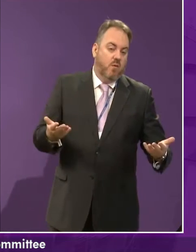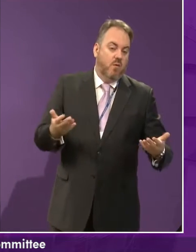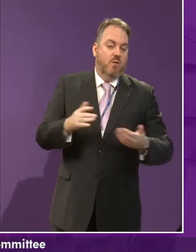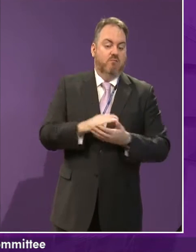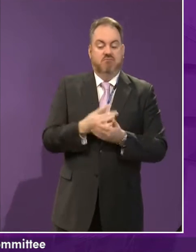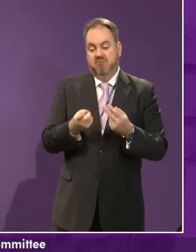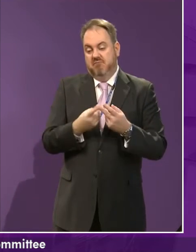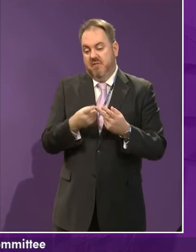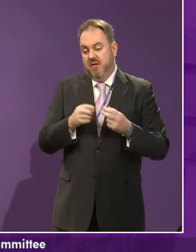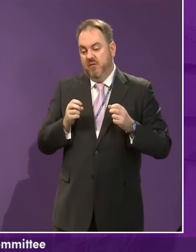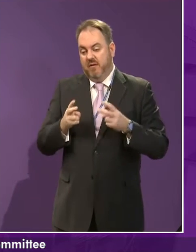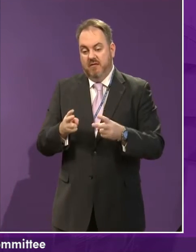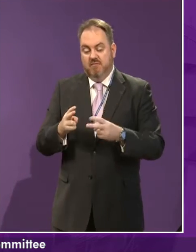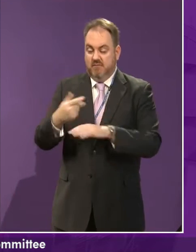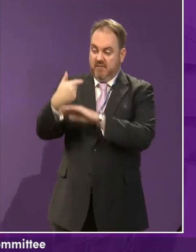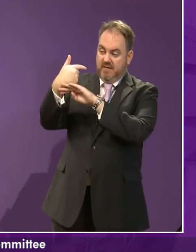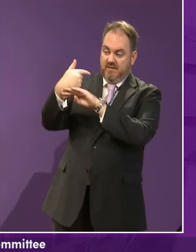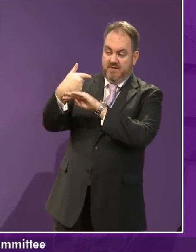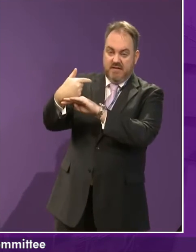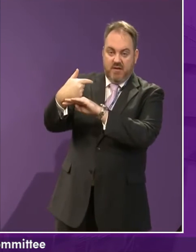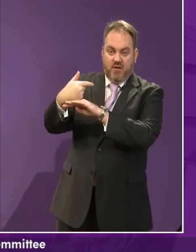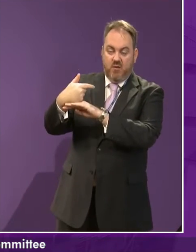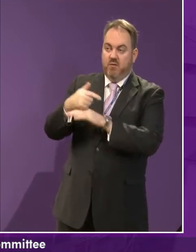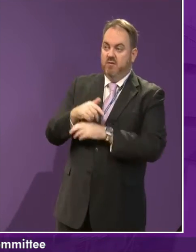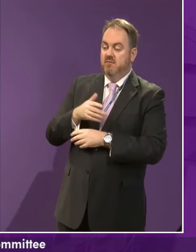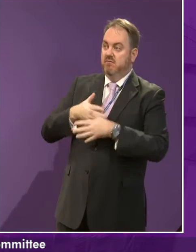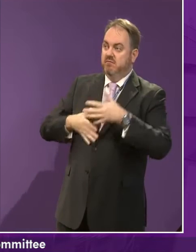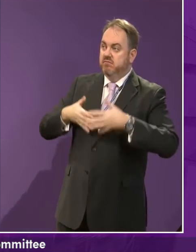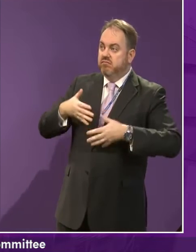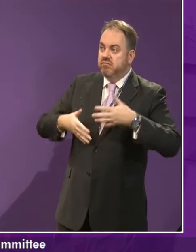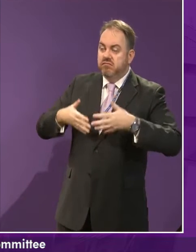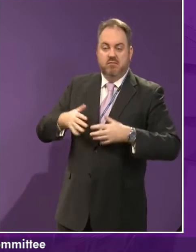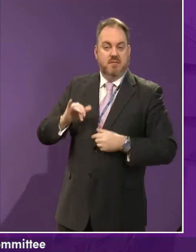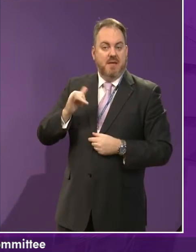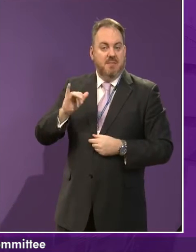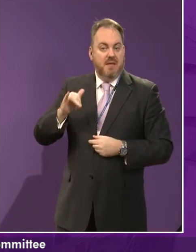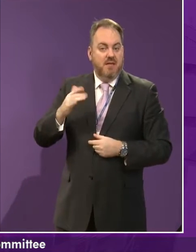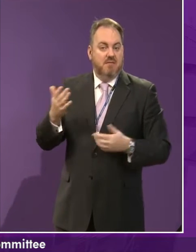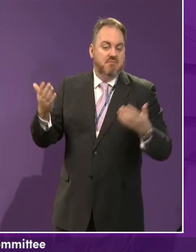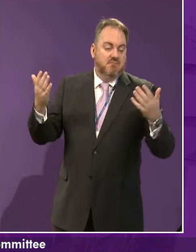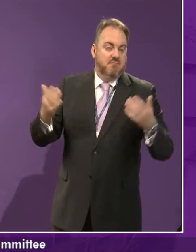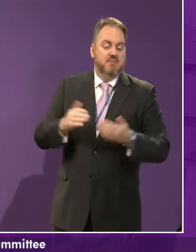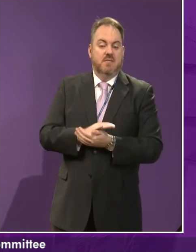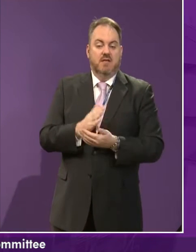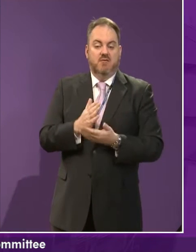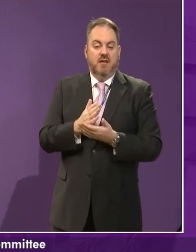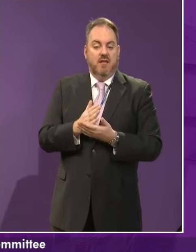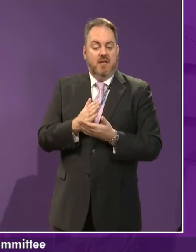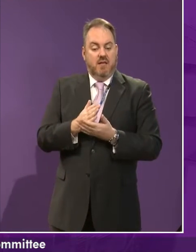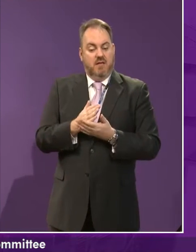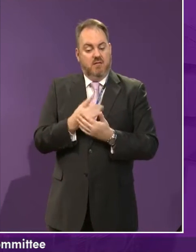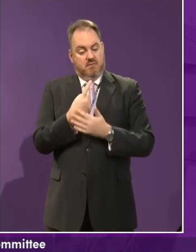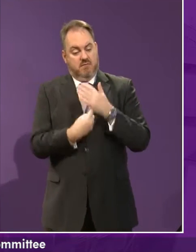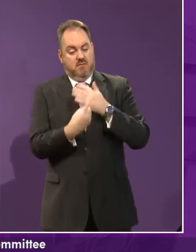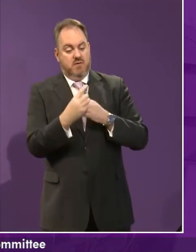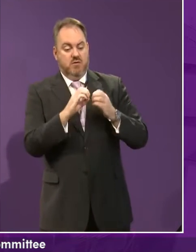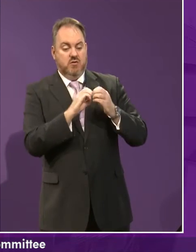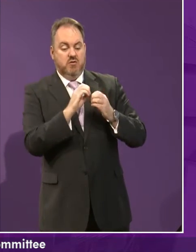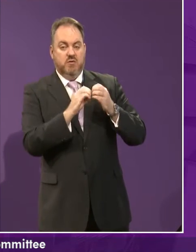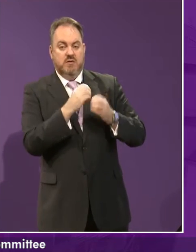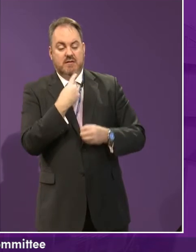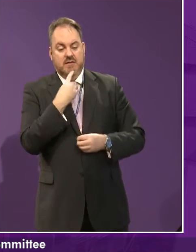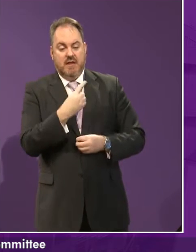submission or a video submission if that's easier. Students can specify if there's a